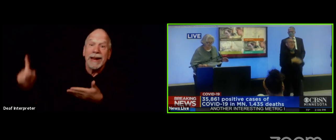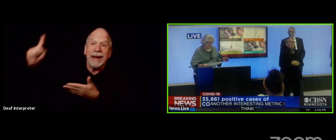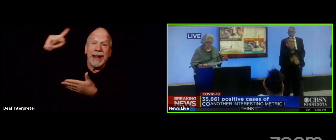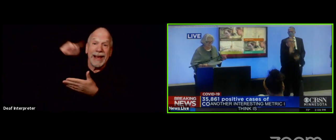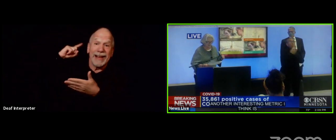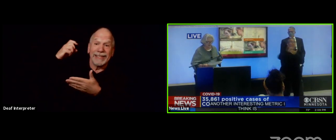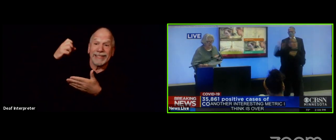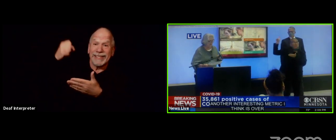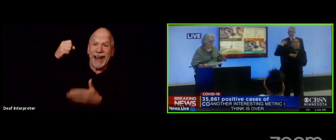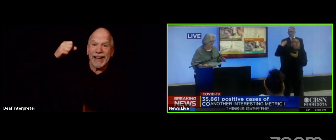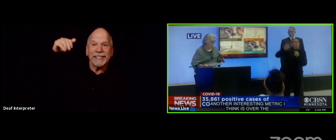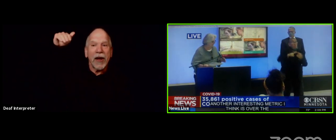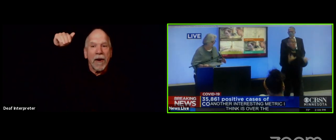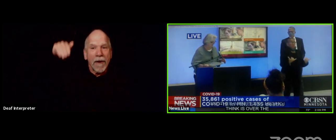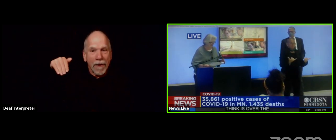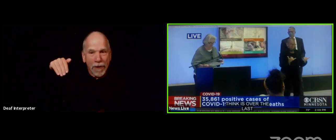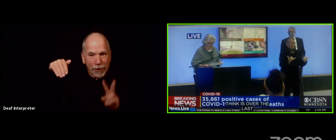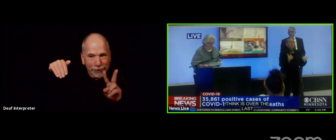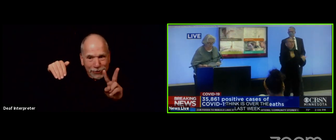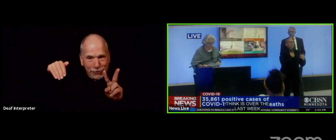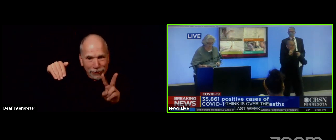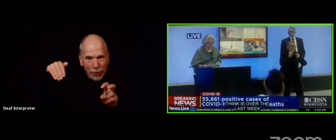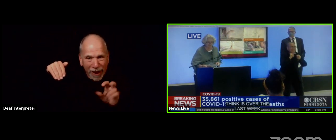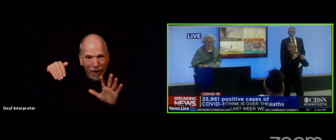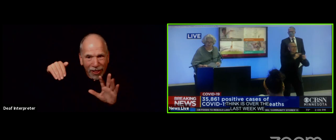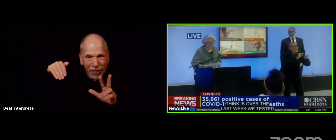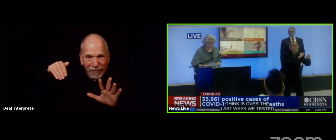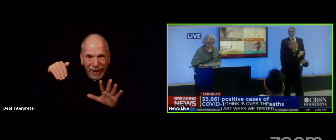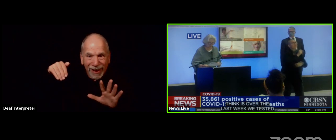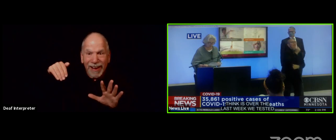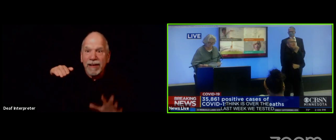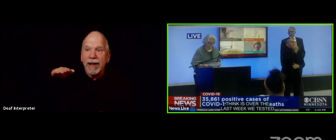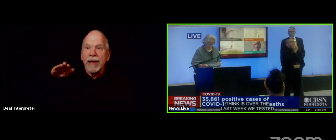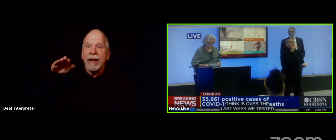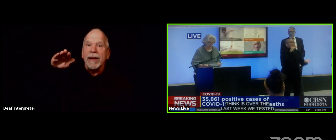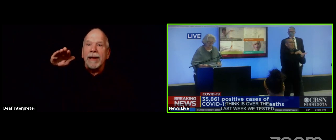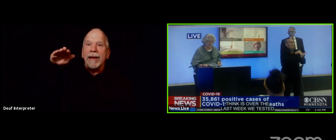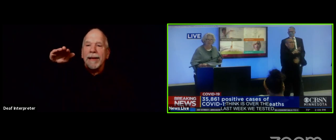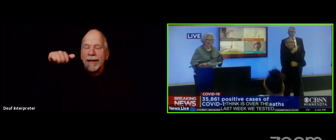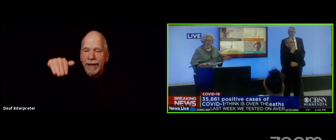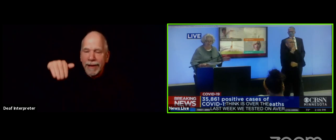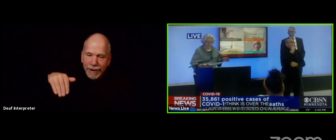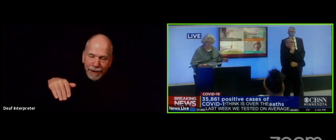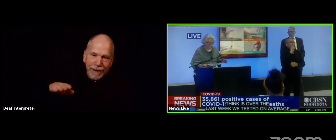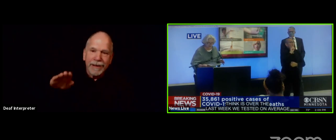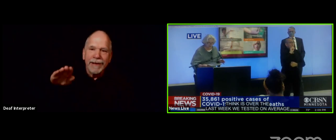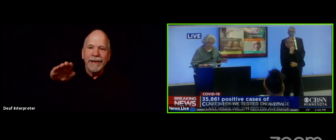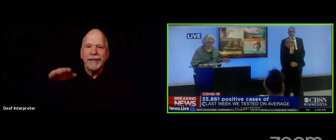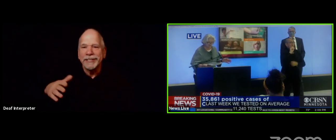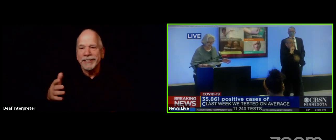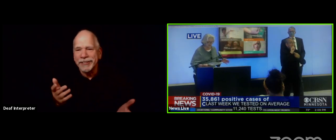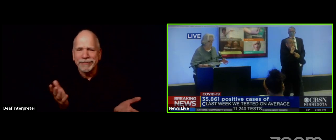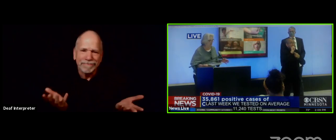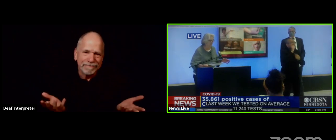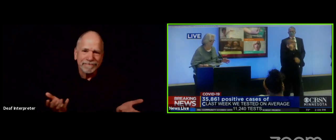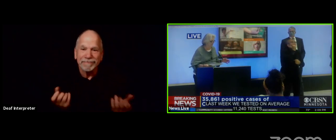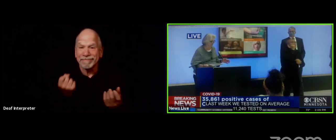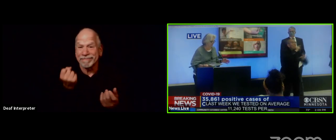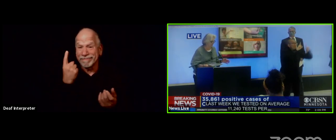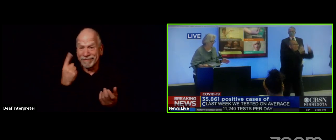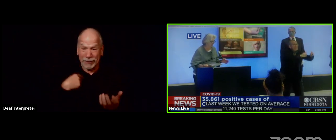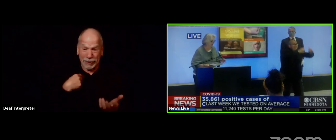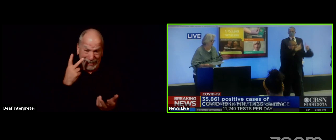tested on average 11,240 tests per day. And that volume was an increase of